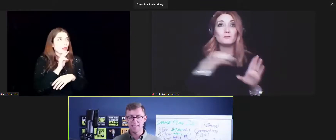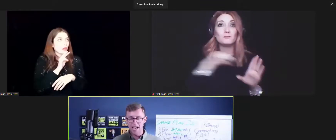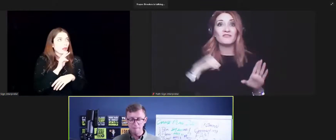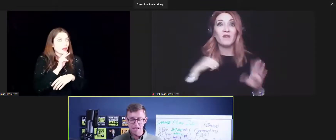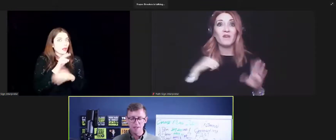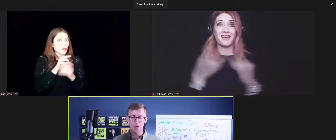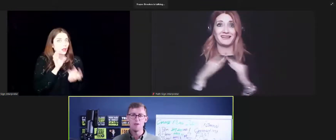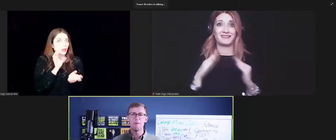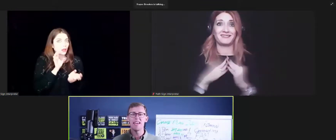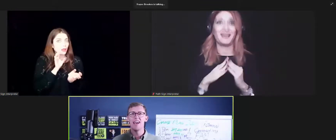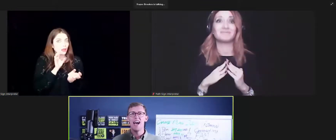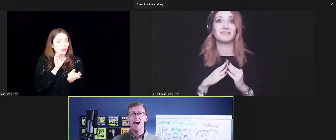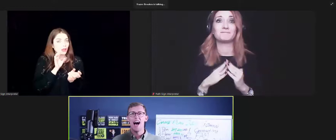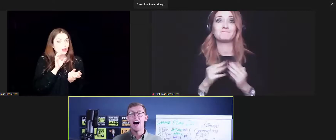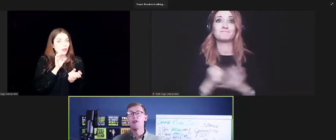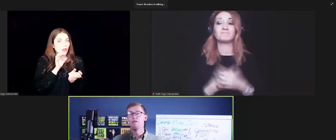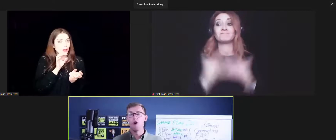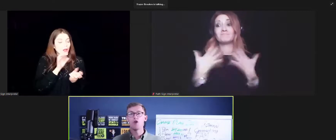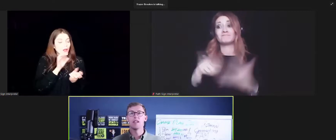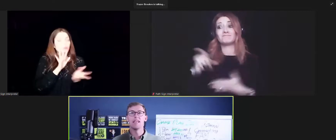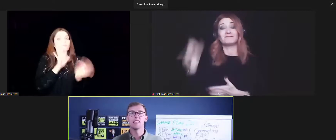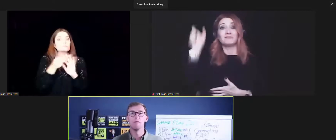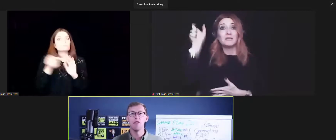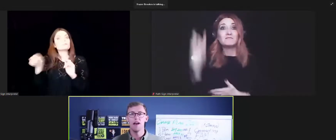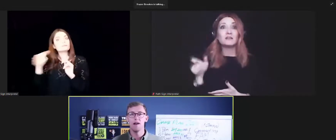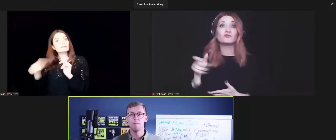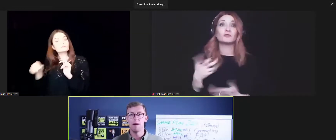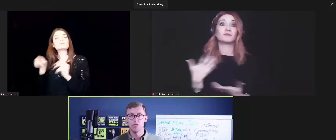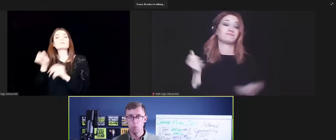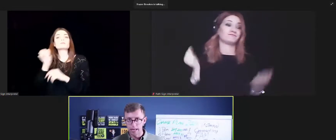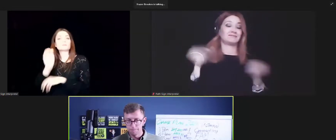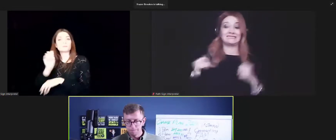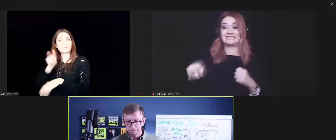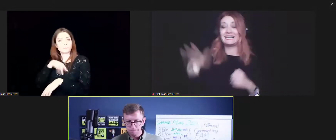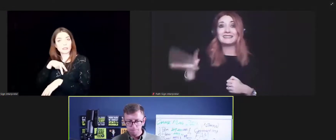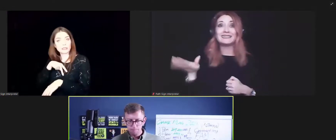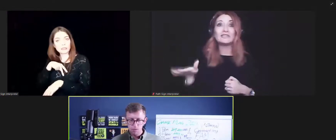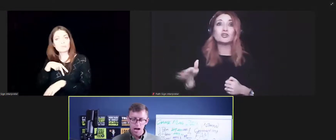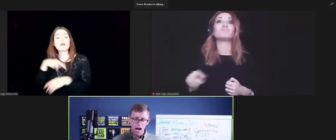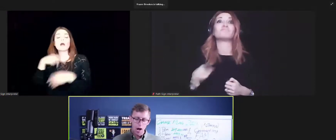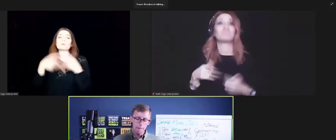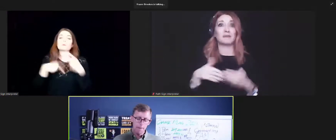bond can be and should be. And unfortunately, the mother passed away.